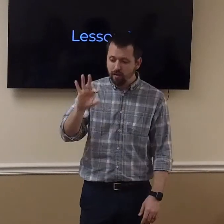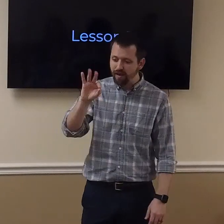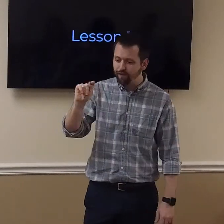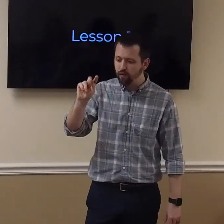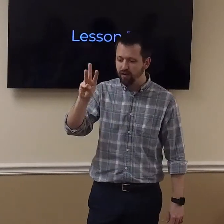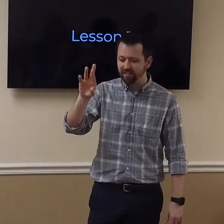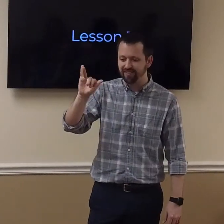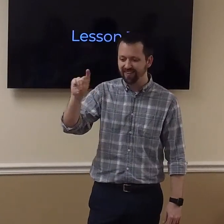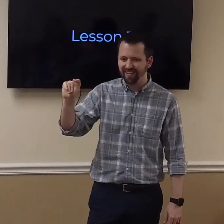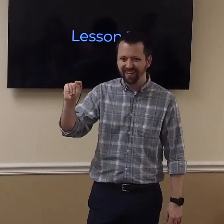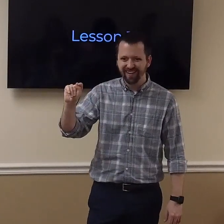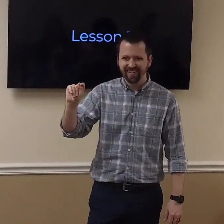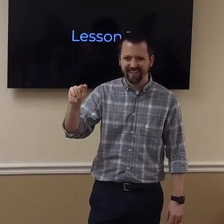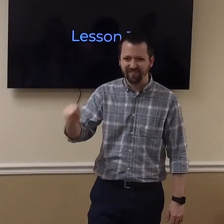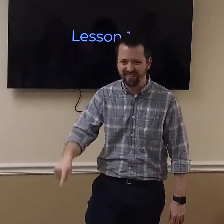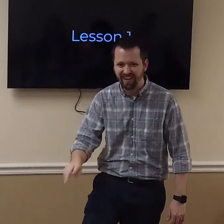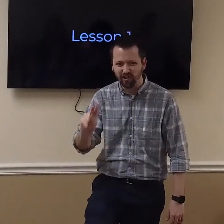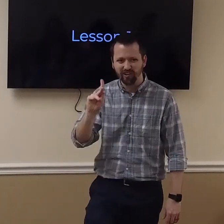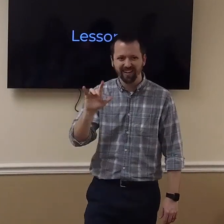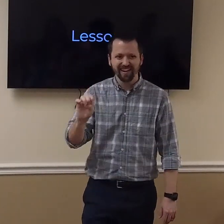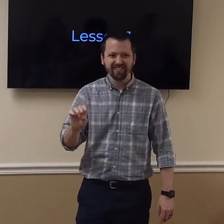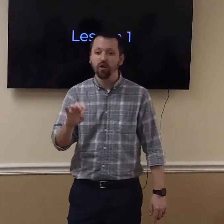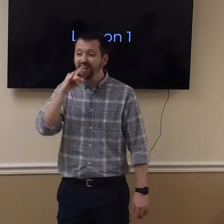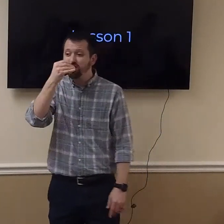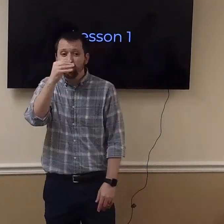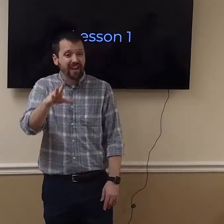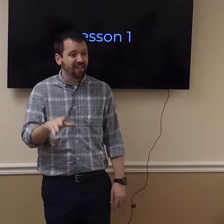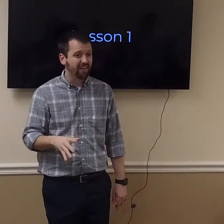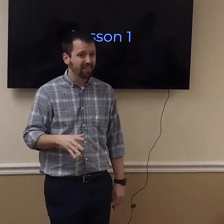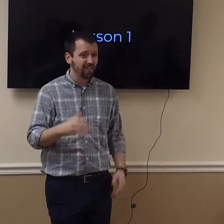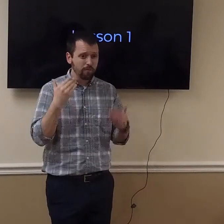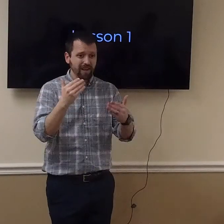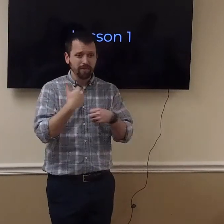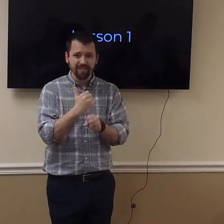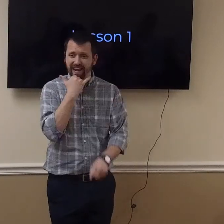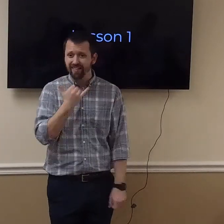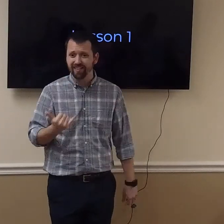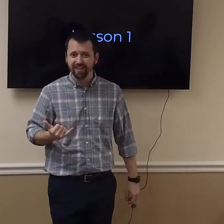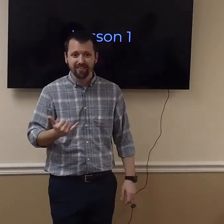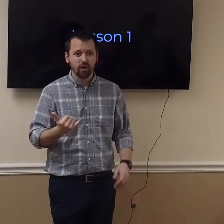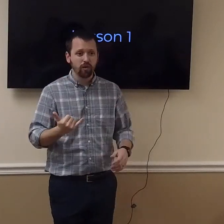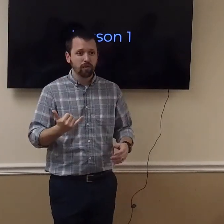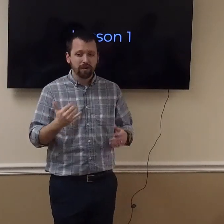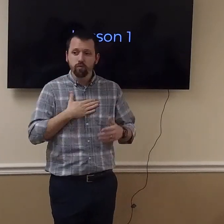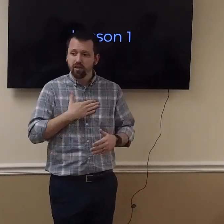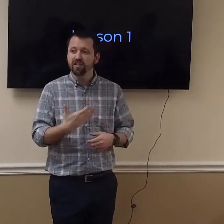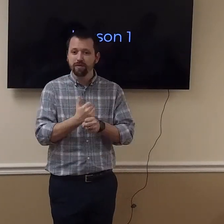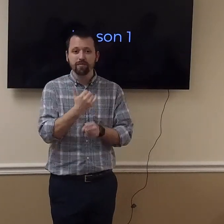my foot wrist instead of his ankle. So kids don't care. They'll make mistakes. So be willing to make